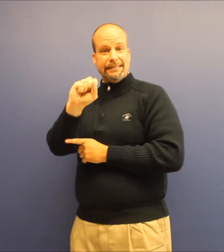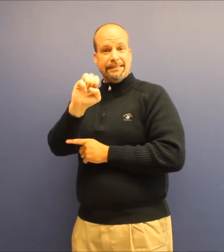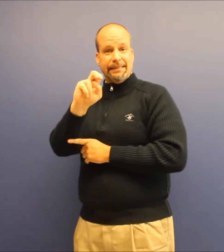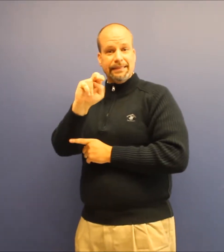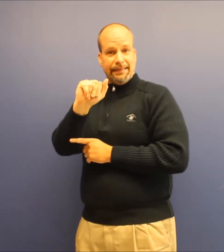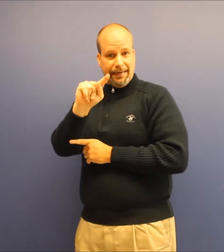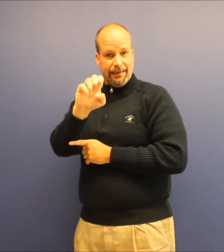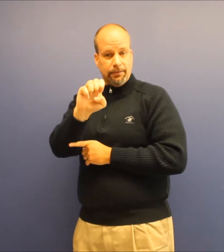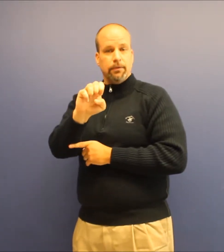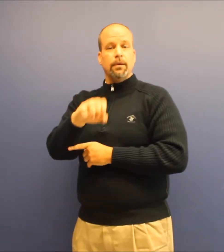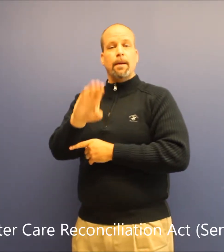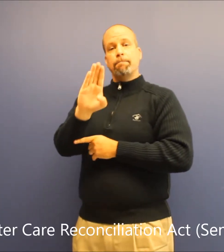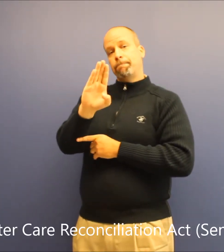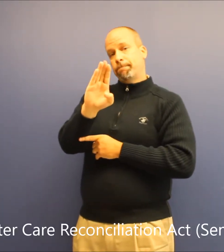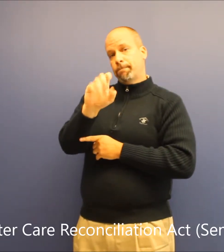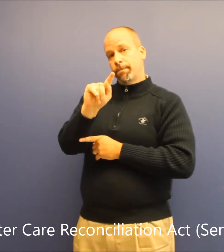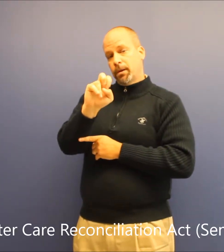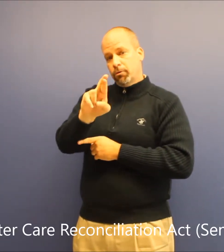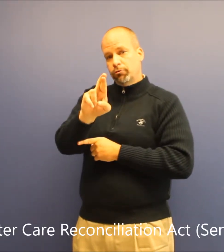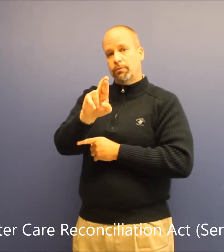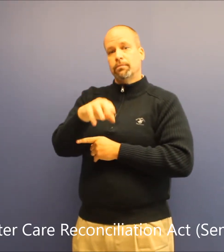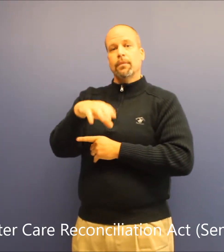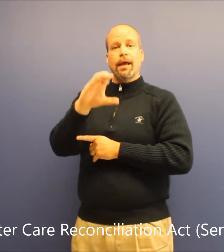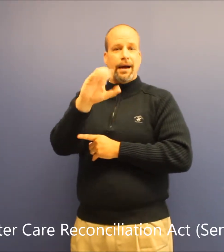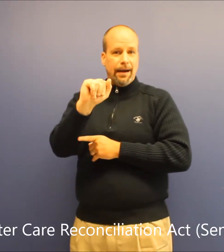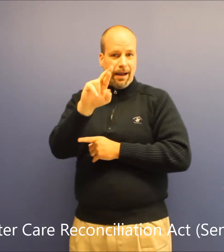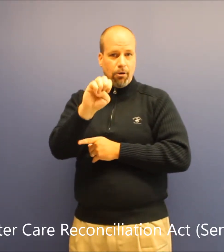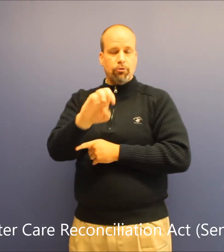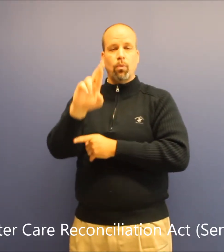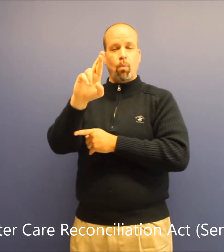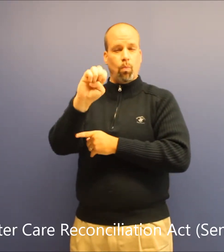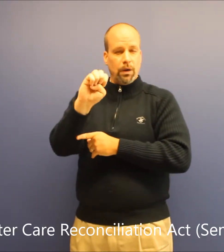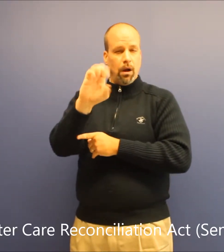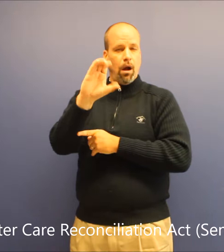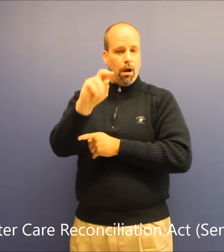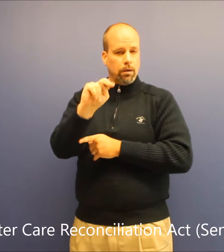For the Senate bill, it's the Better Care Reconciliation Act.